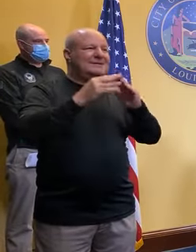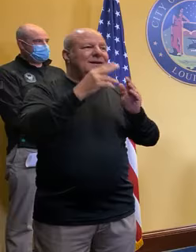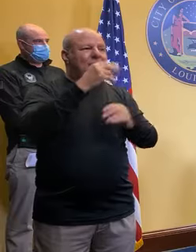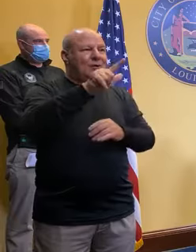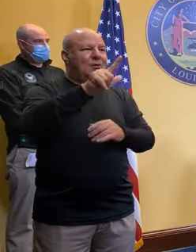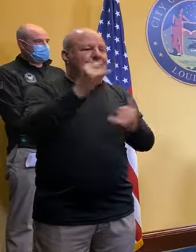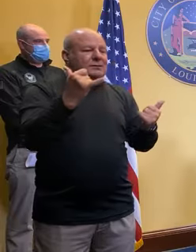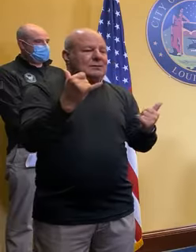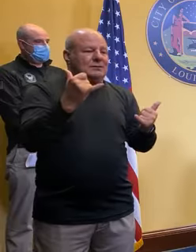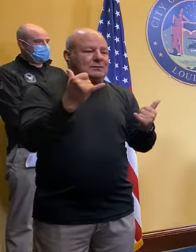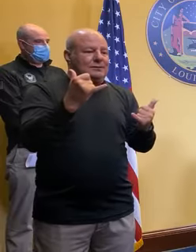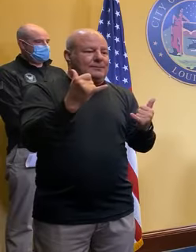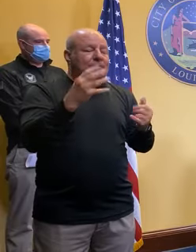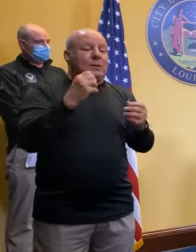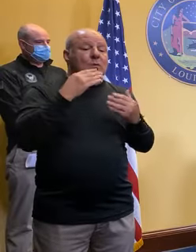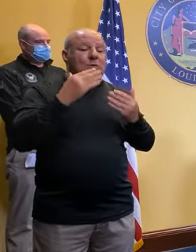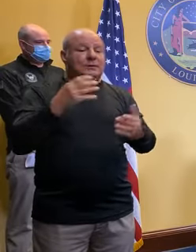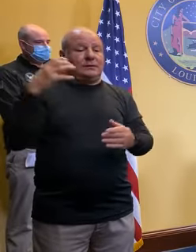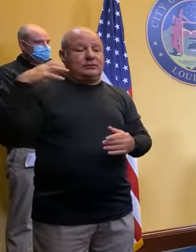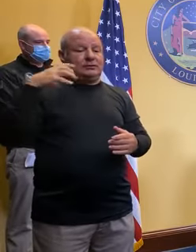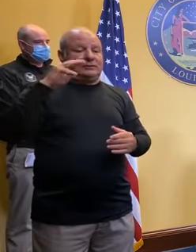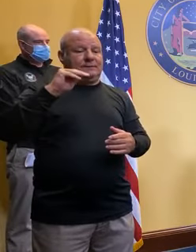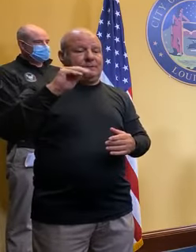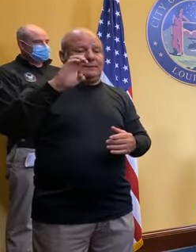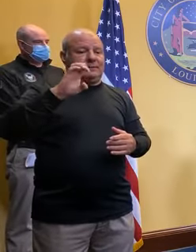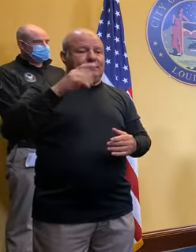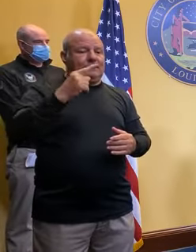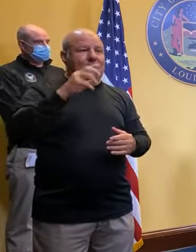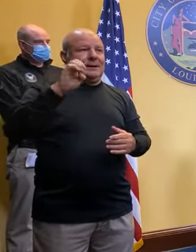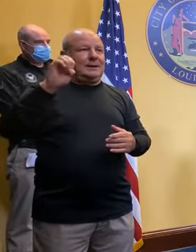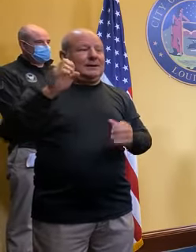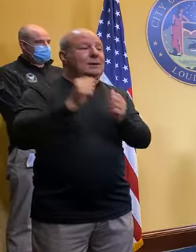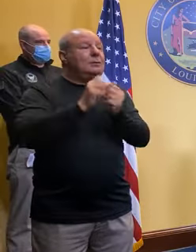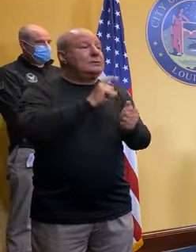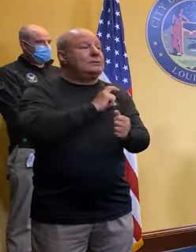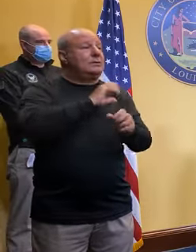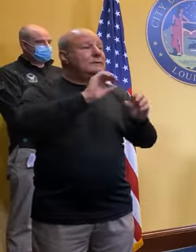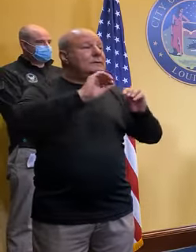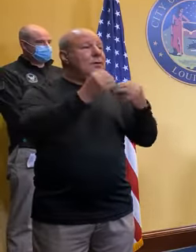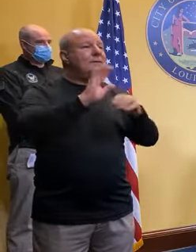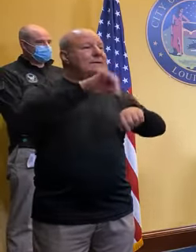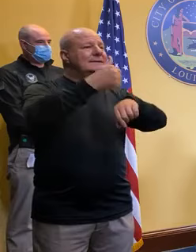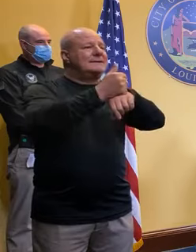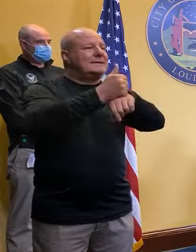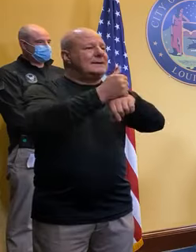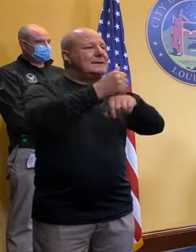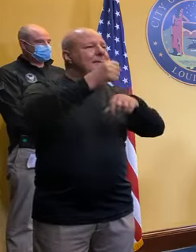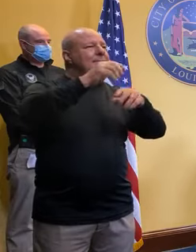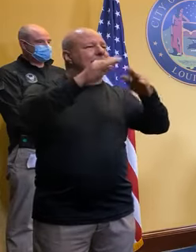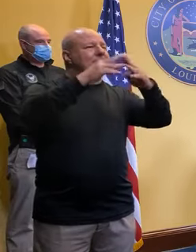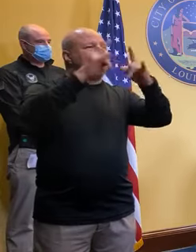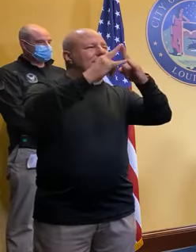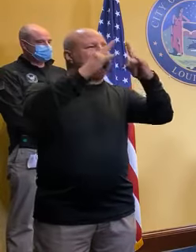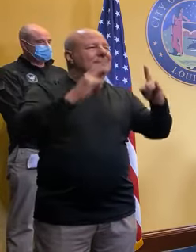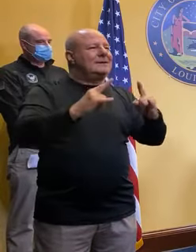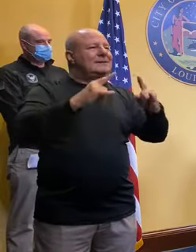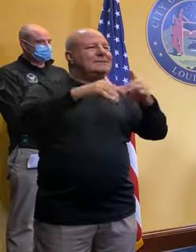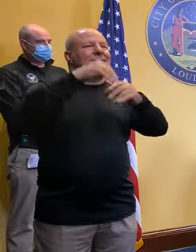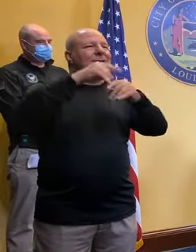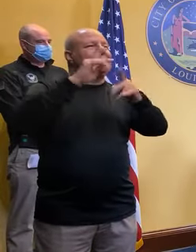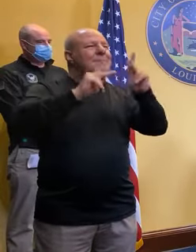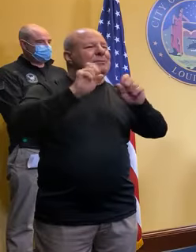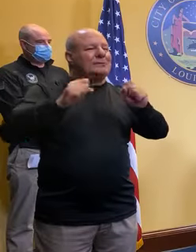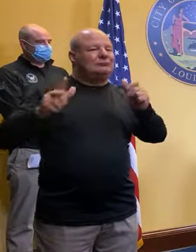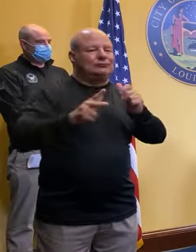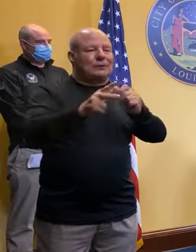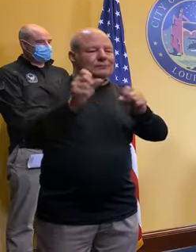today. I want to thank Chief McGee with the Sheriff's Office for setting up tents just to make sure that that effort continues on today,